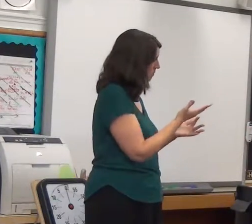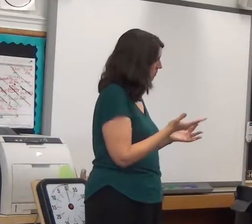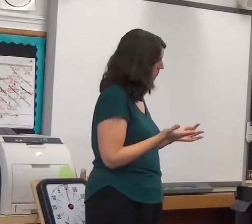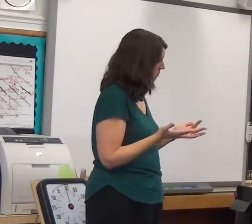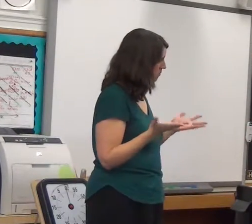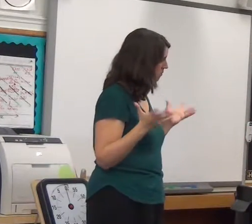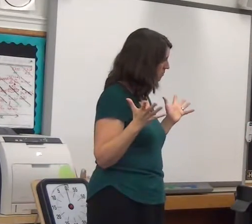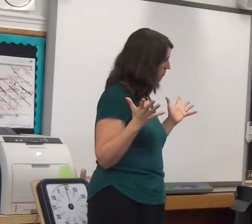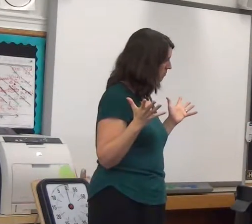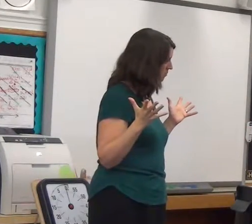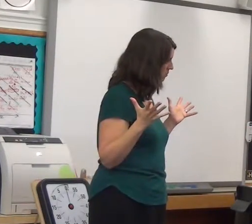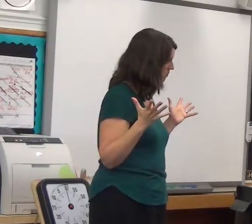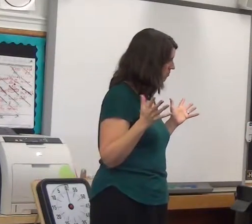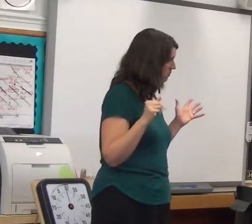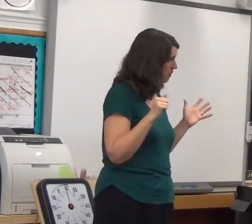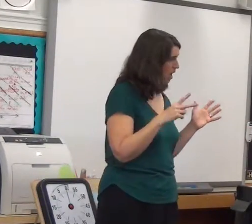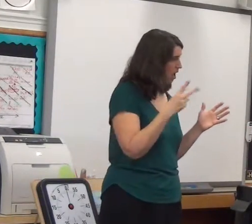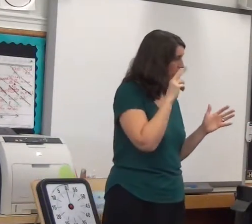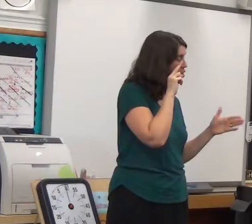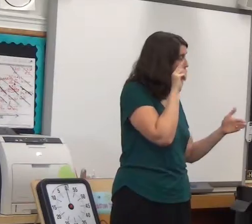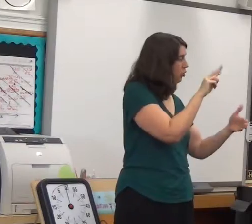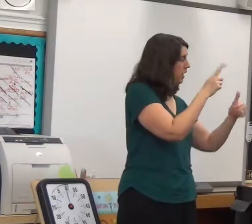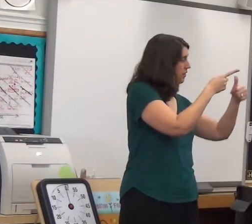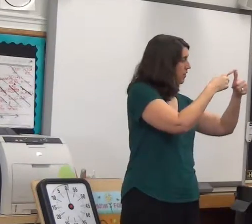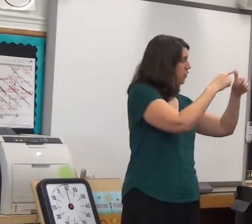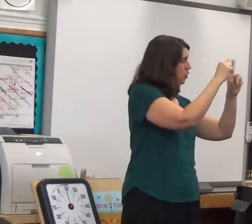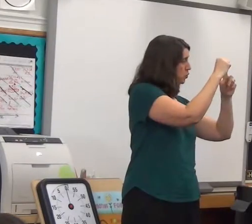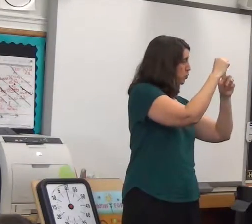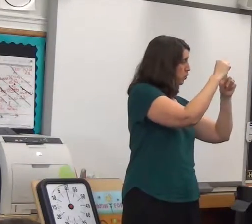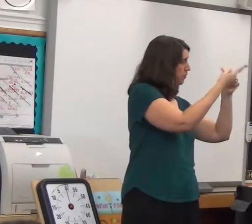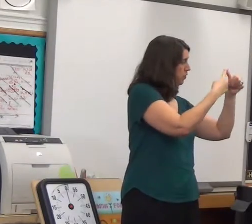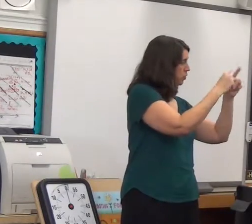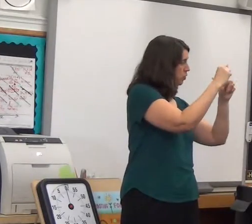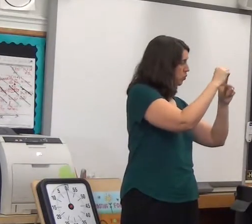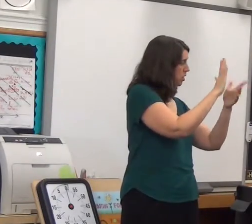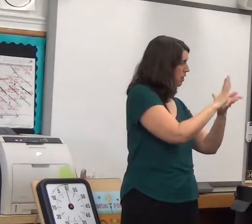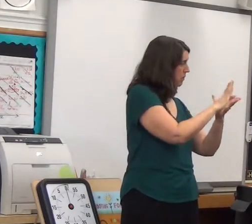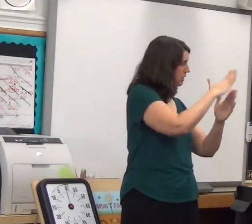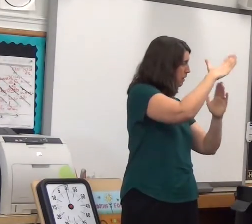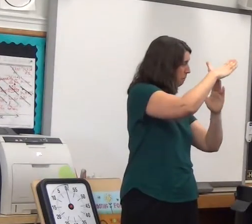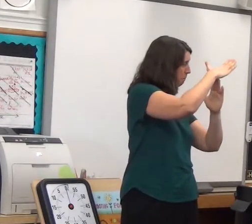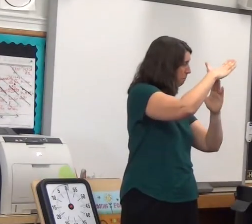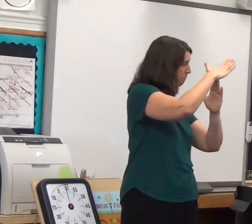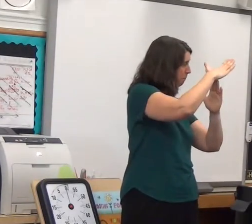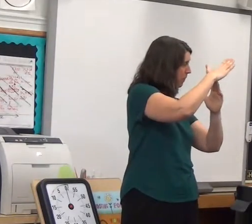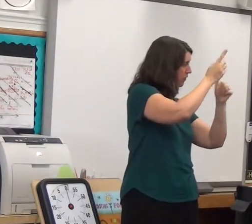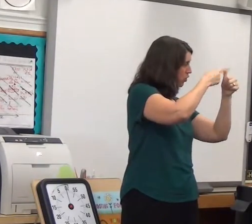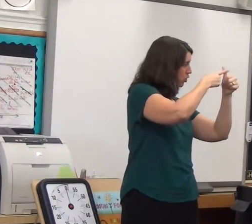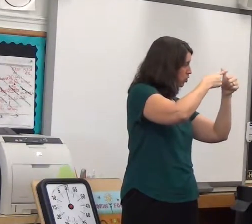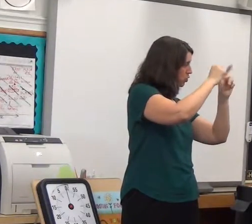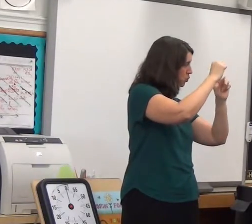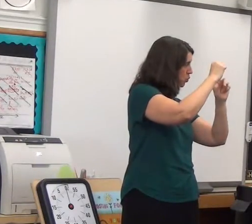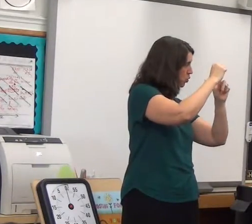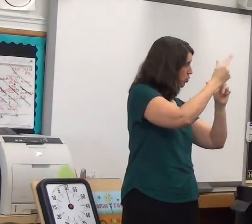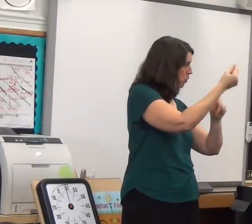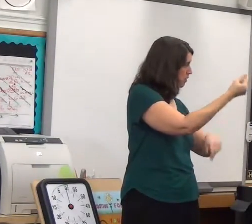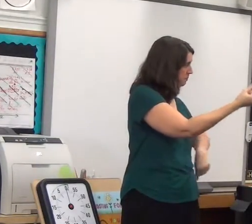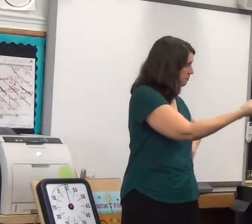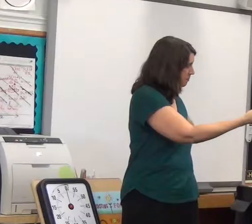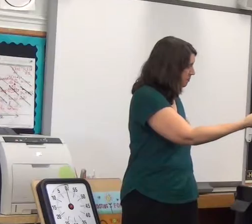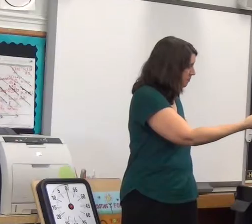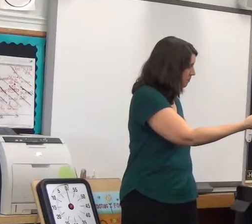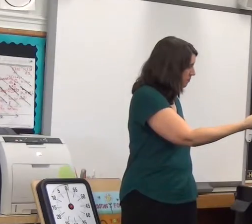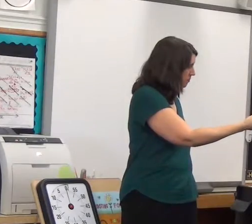goes in. You're going to look at the very first word of the page. All right? Look at the very first word of the